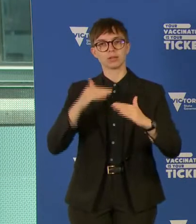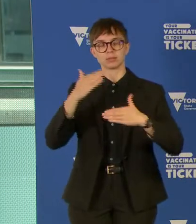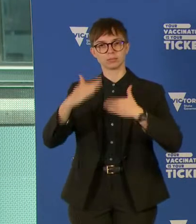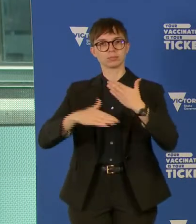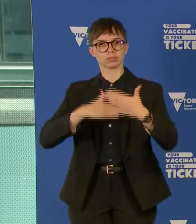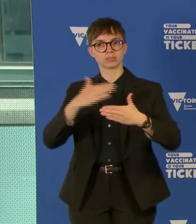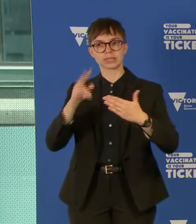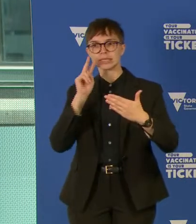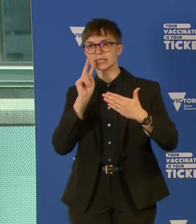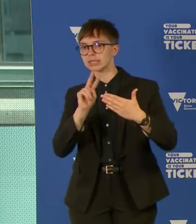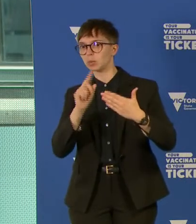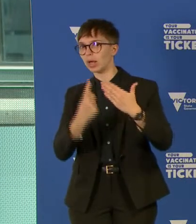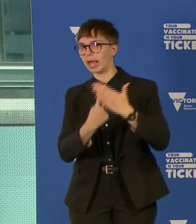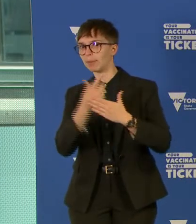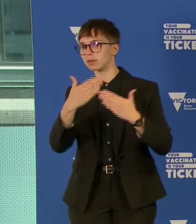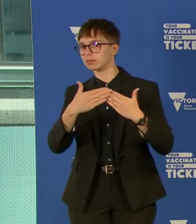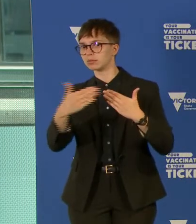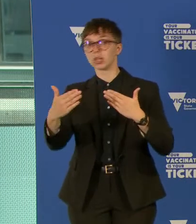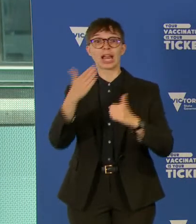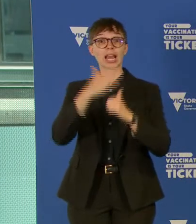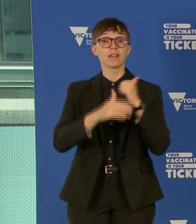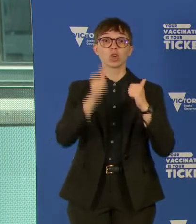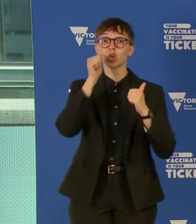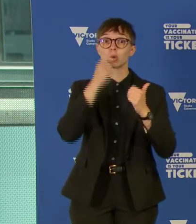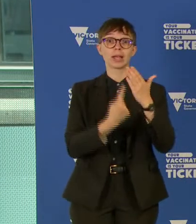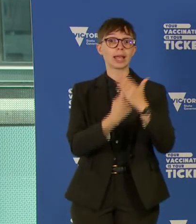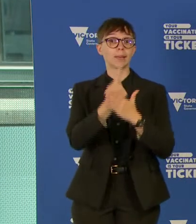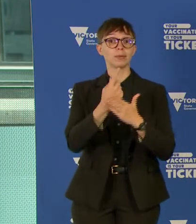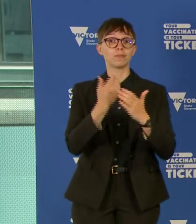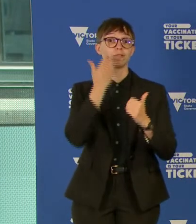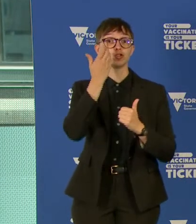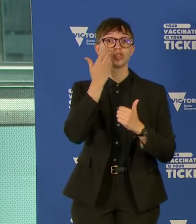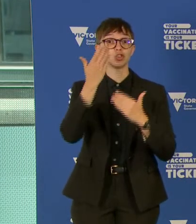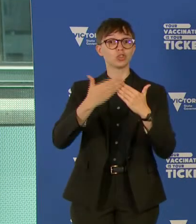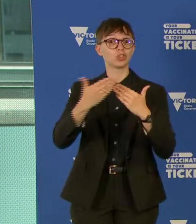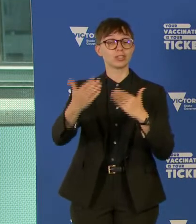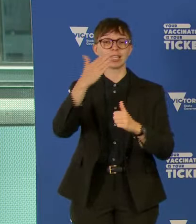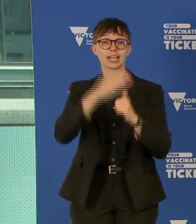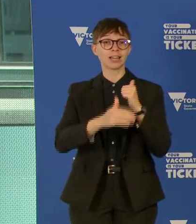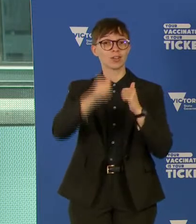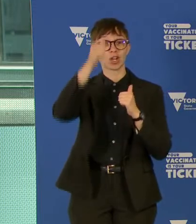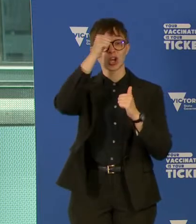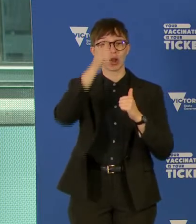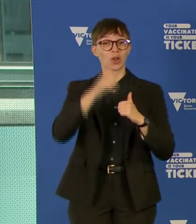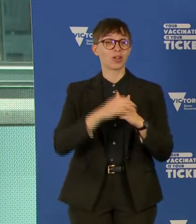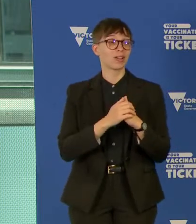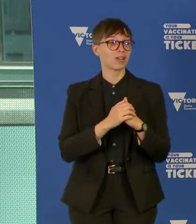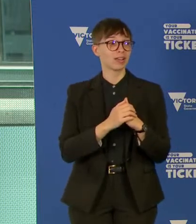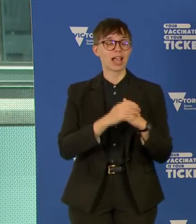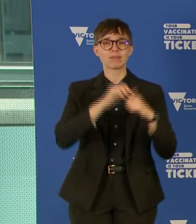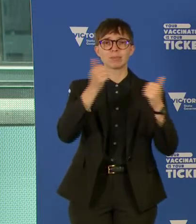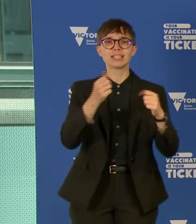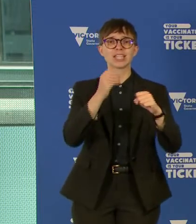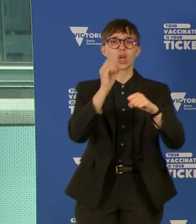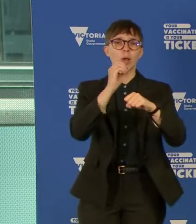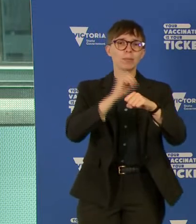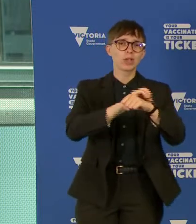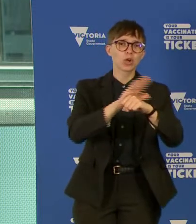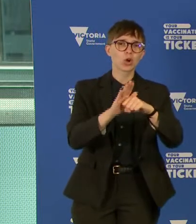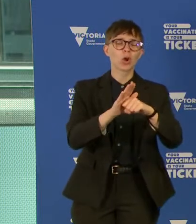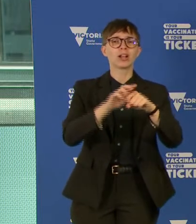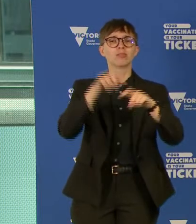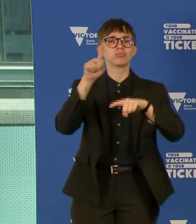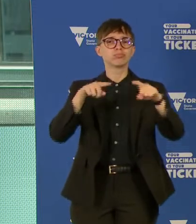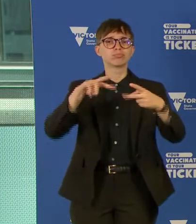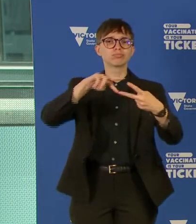might arise. There's no question that the XEs and the BA4s and the BA5s, you know, continue to emerge. They